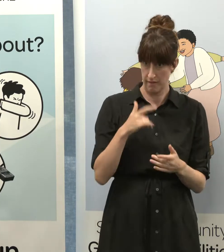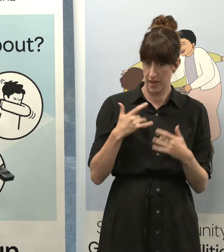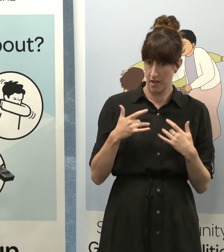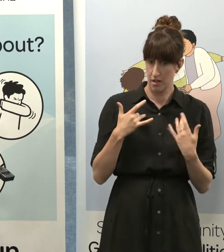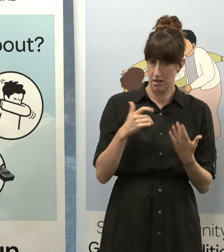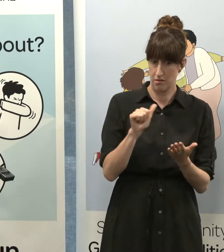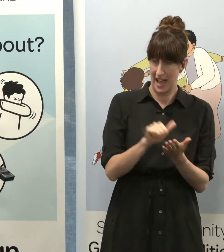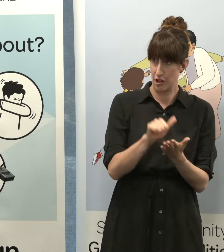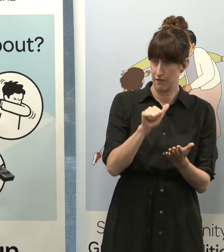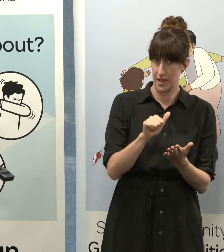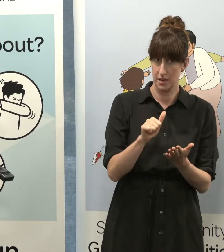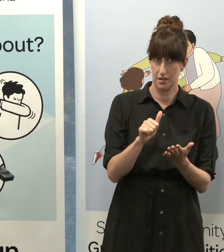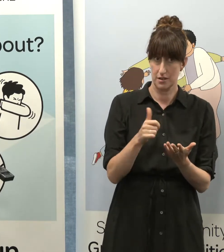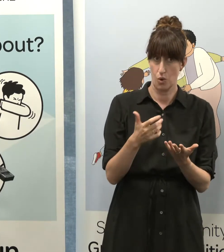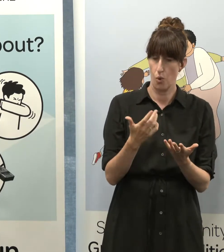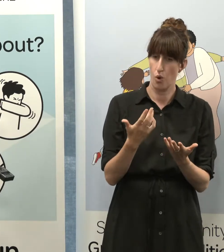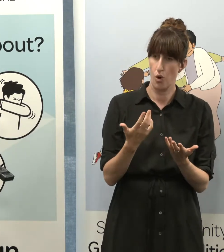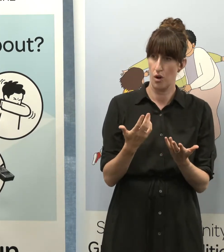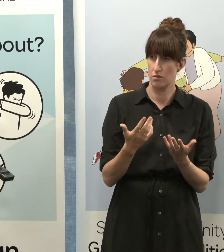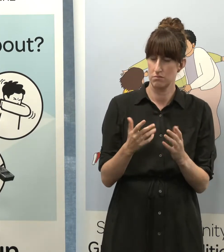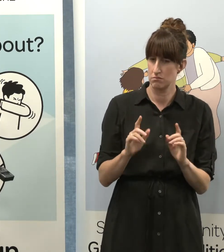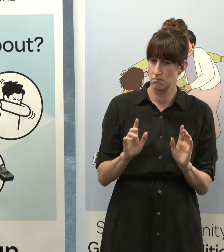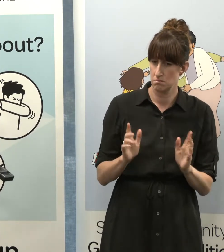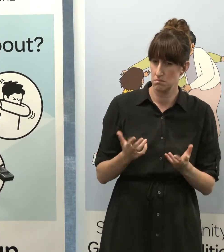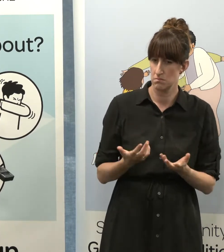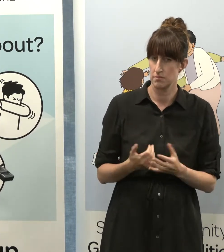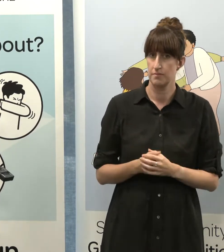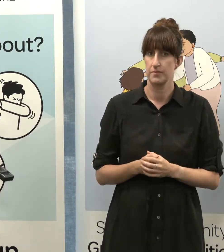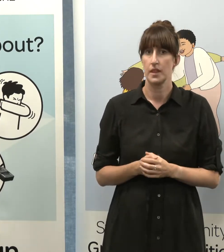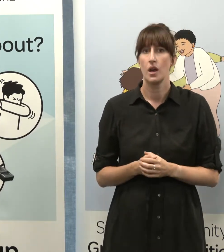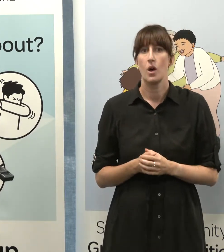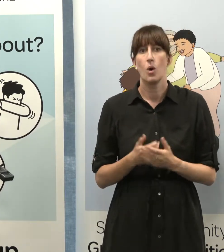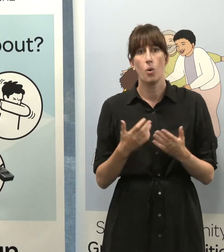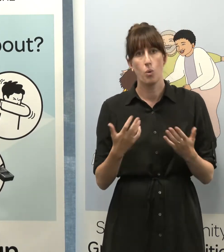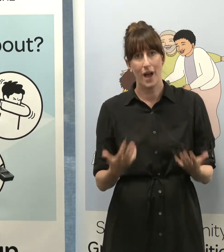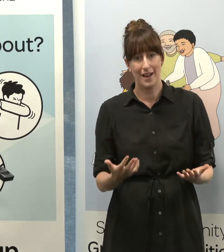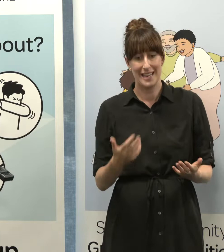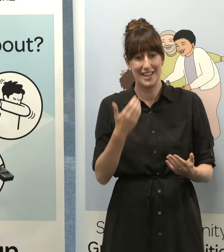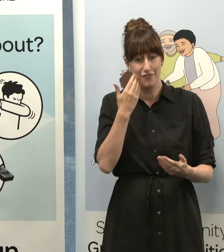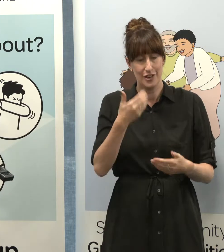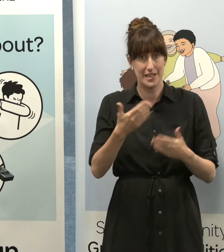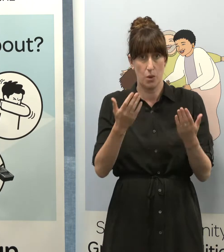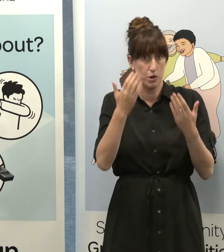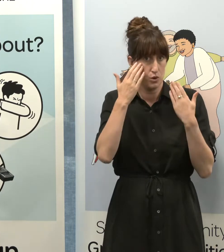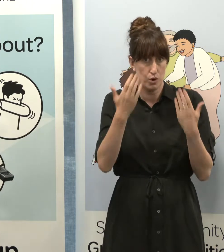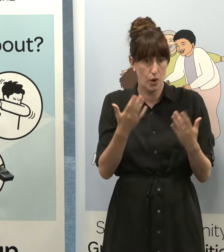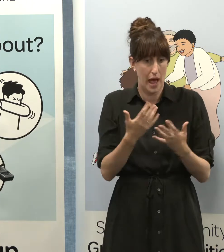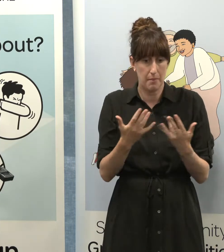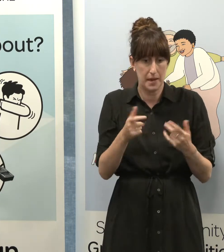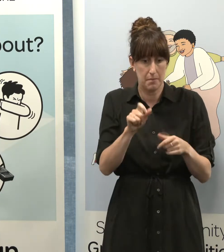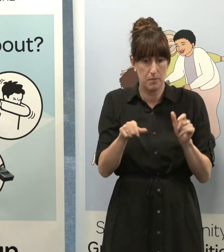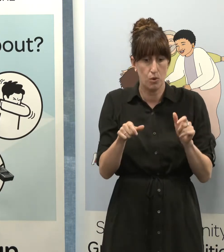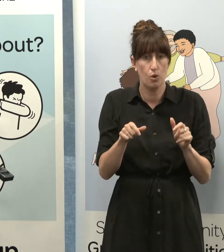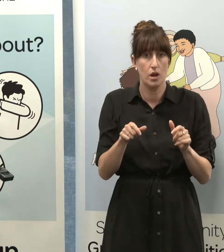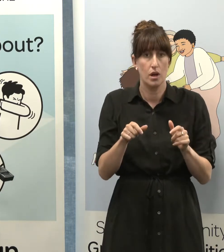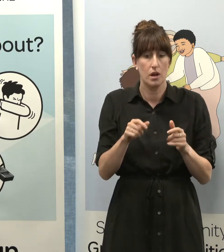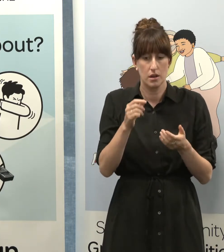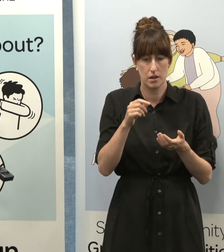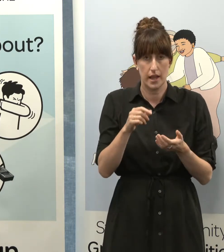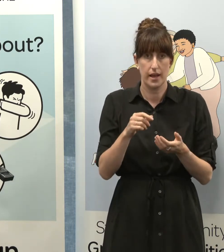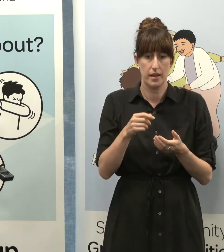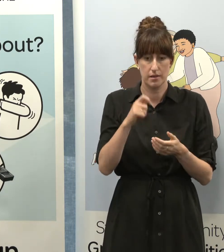moment? Yes, this is a good question because we don't know how many people are testing each day and not necessarily